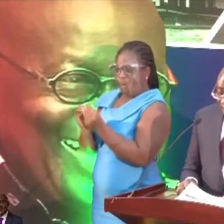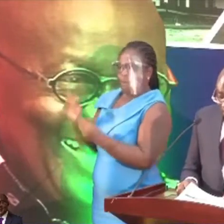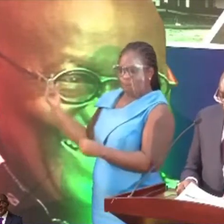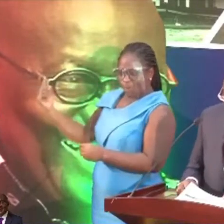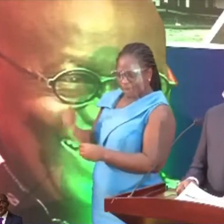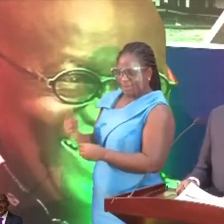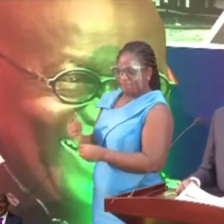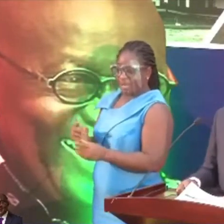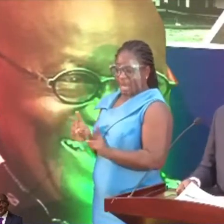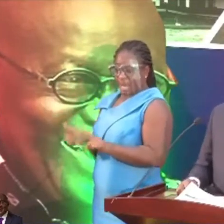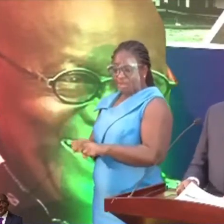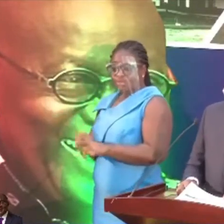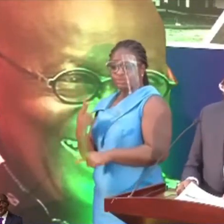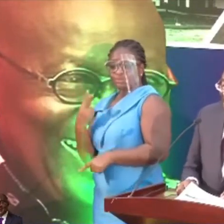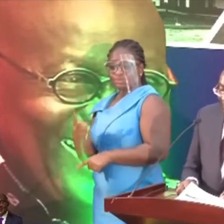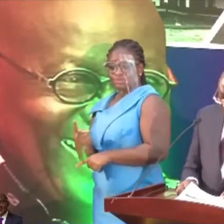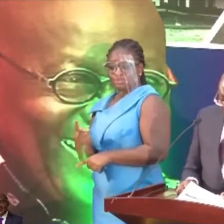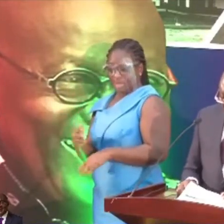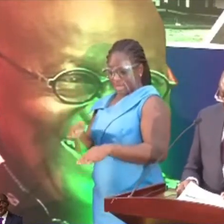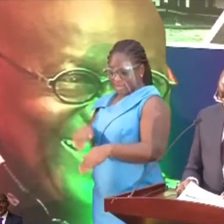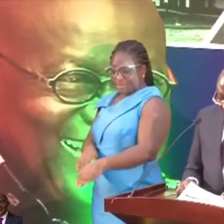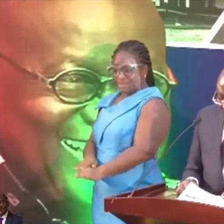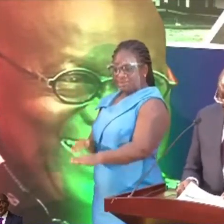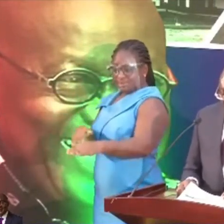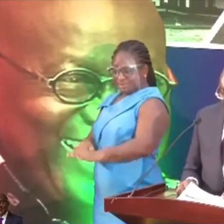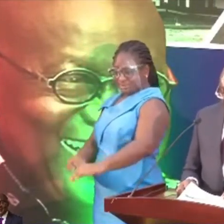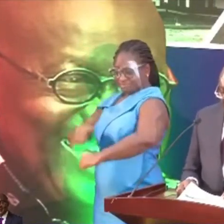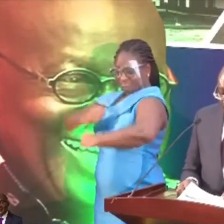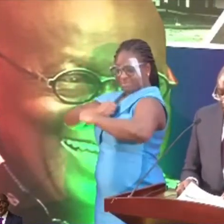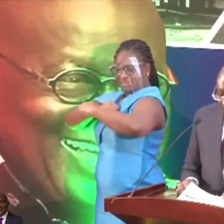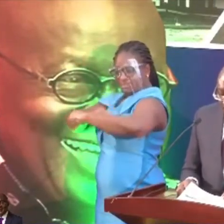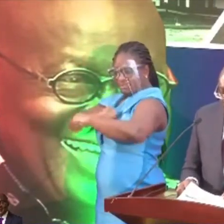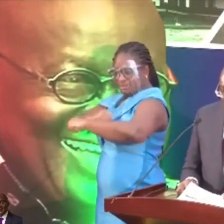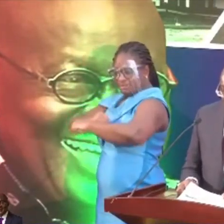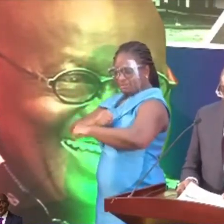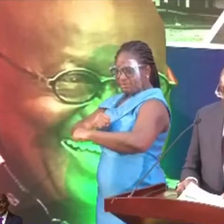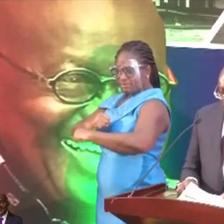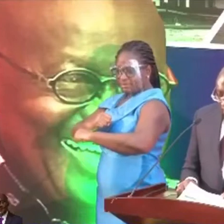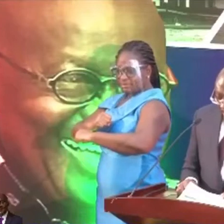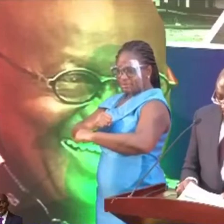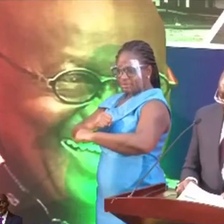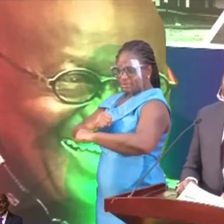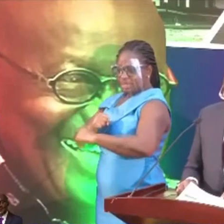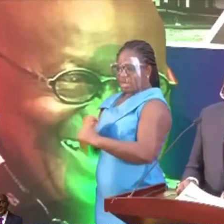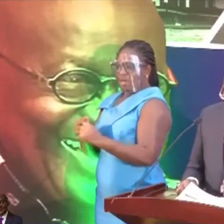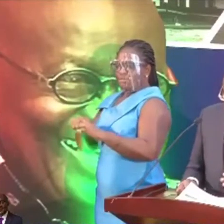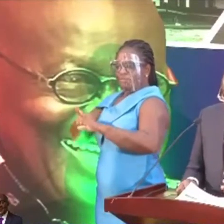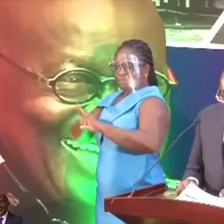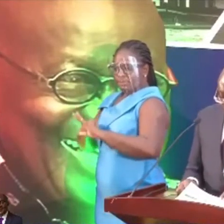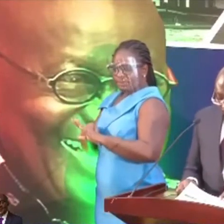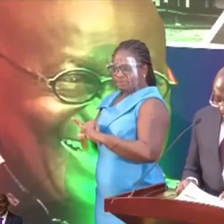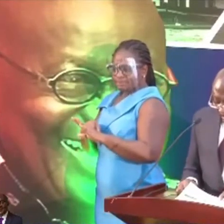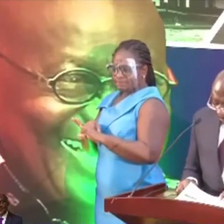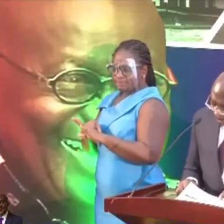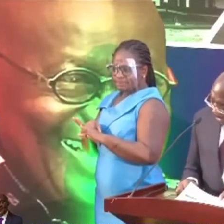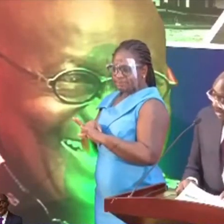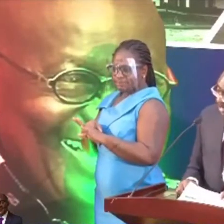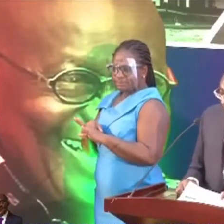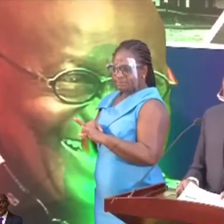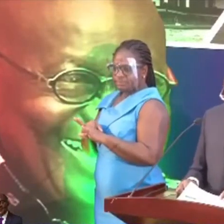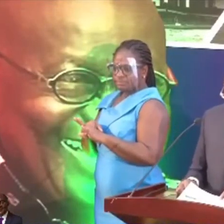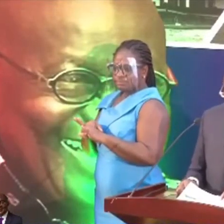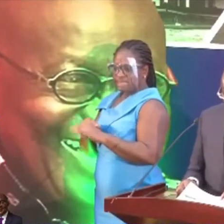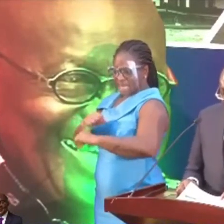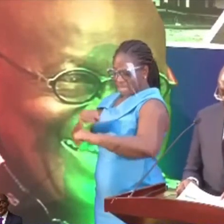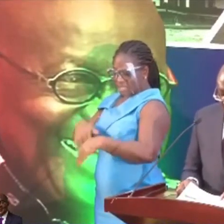you saw, the area of sea defense, we've commenced sea